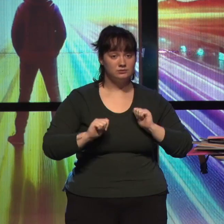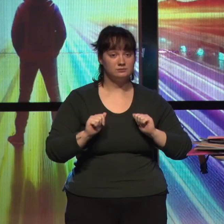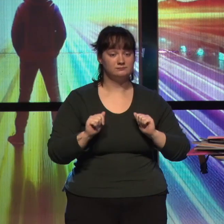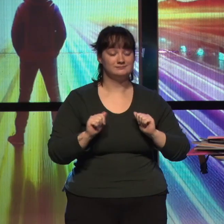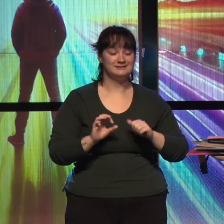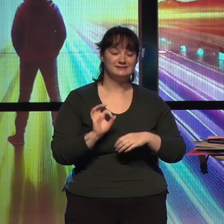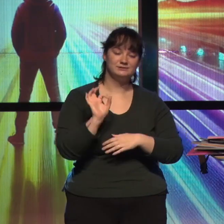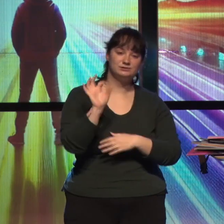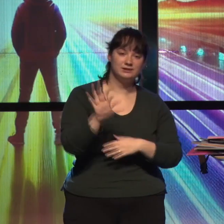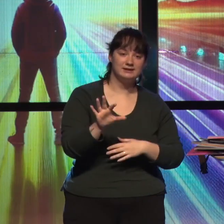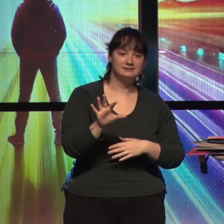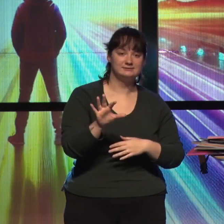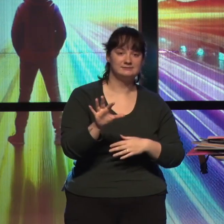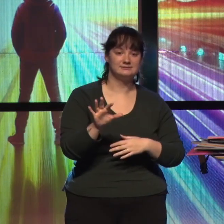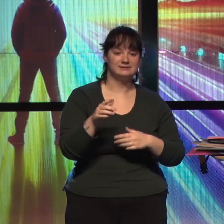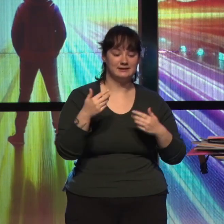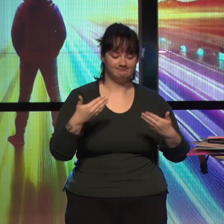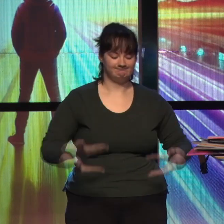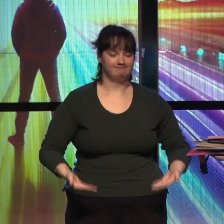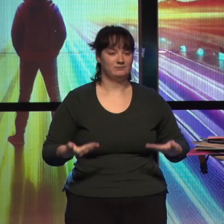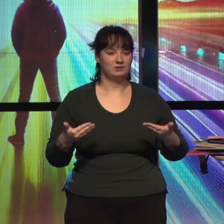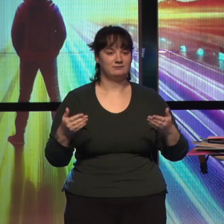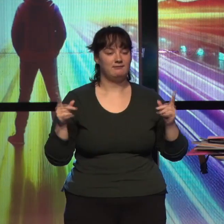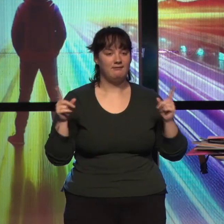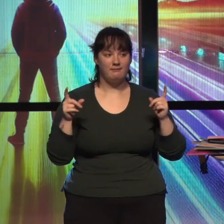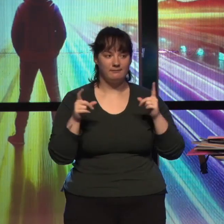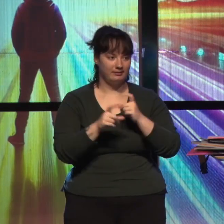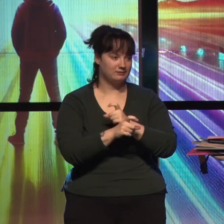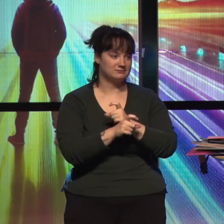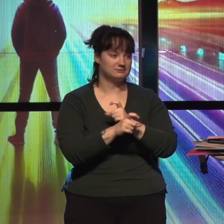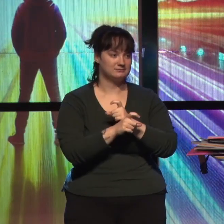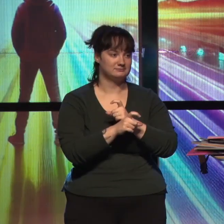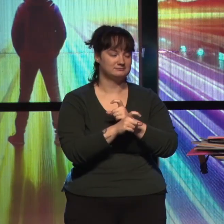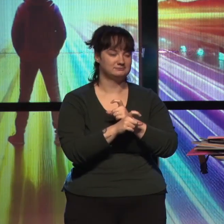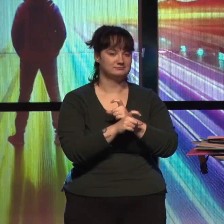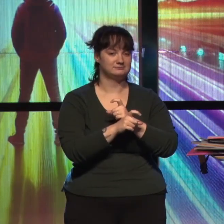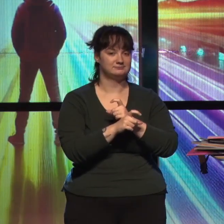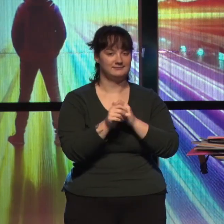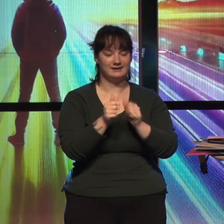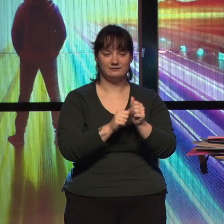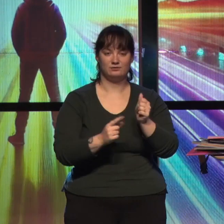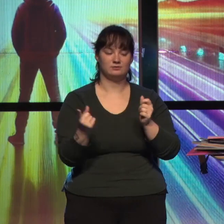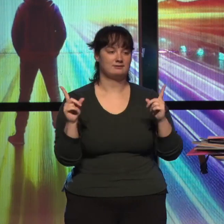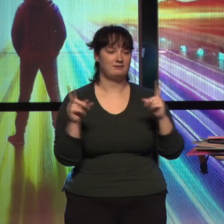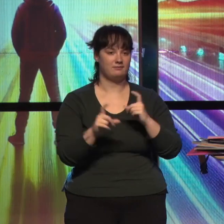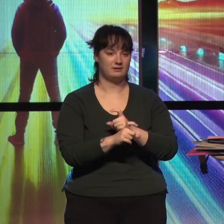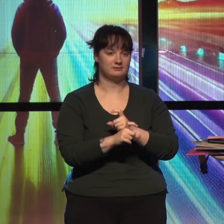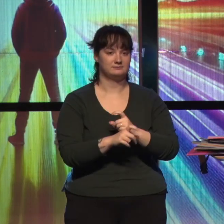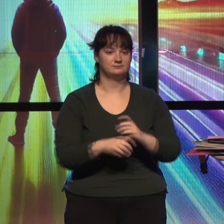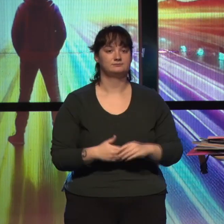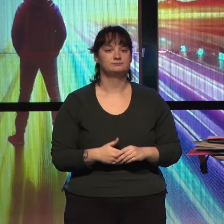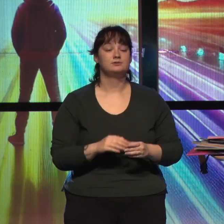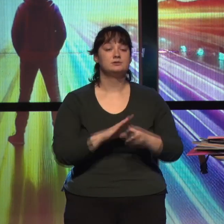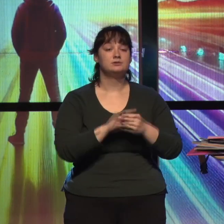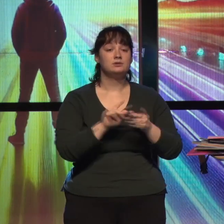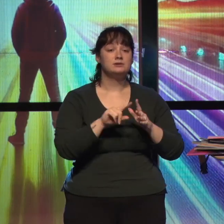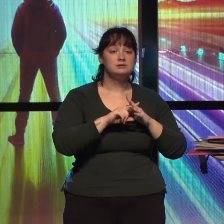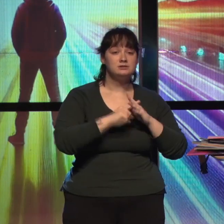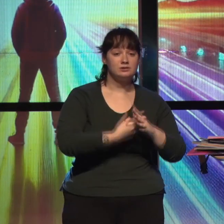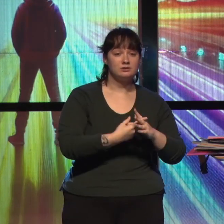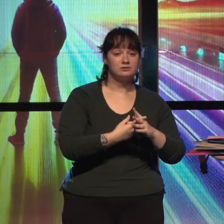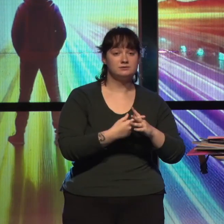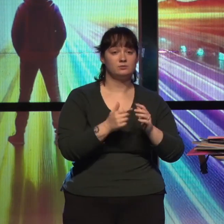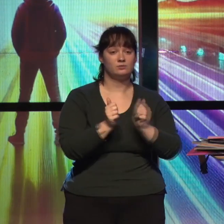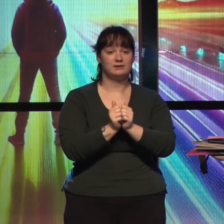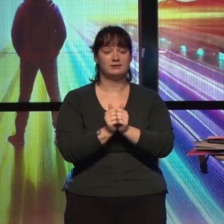more complex than we appear. Far more complex. And so the story begins with the birth of Elphaba, and she's born